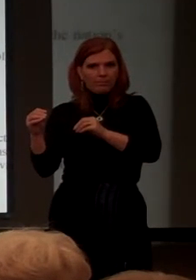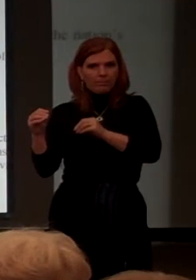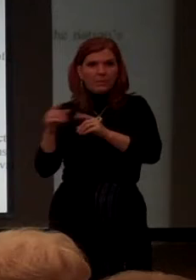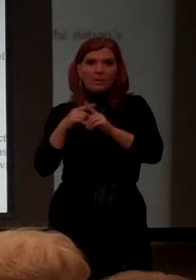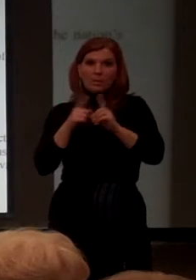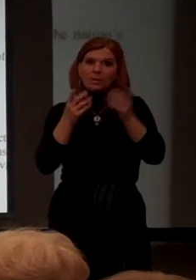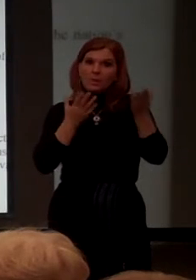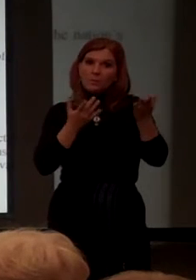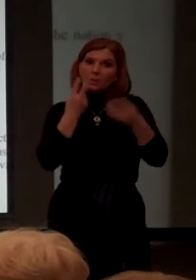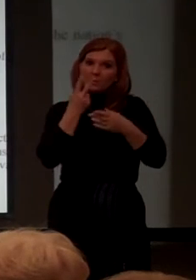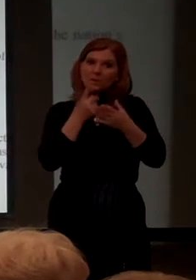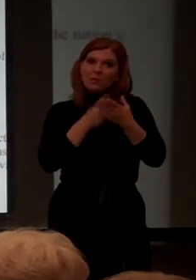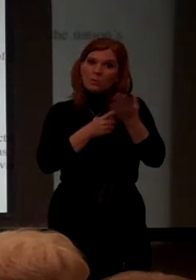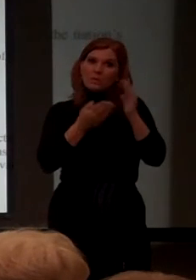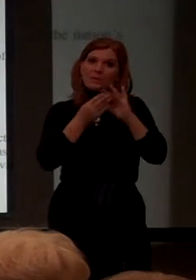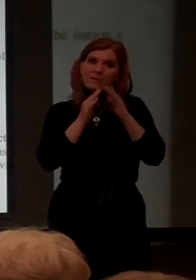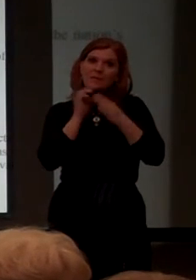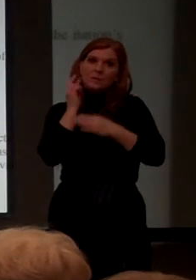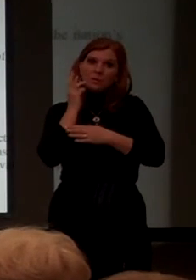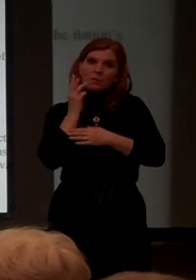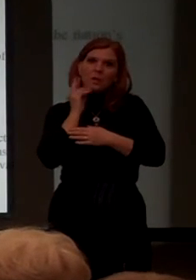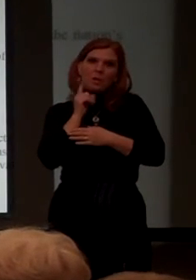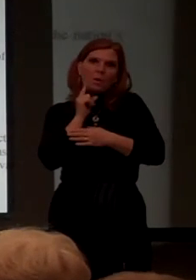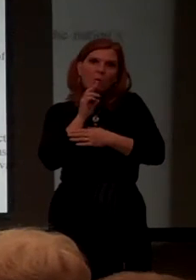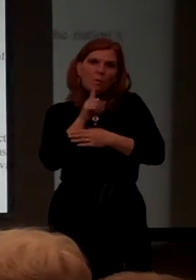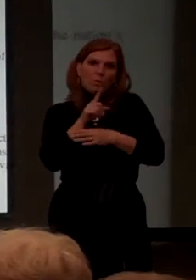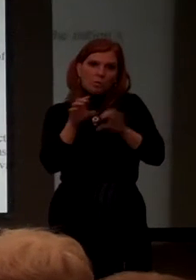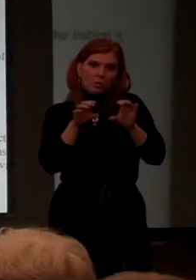But they were waiting to see what the city of Wheeling would do.